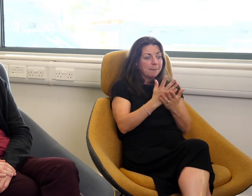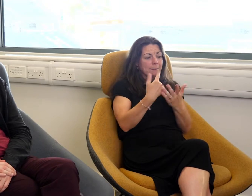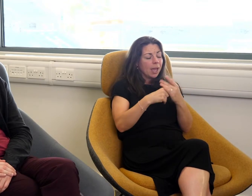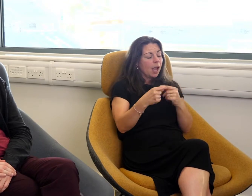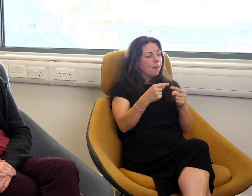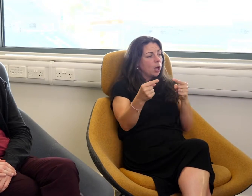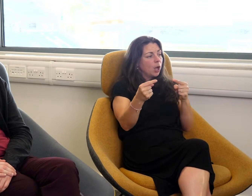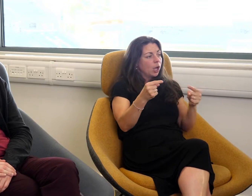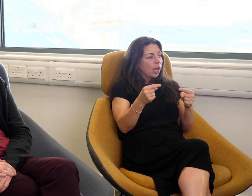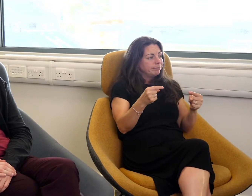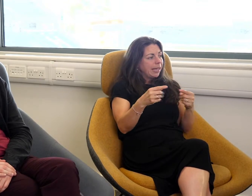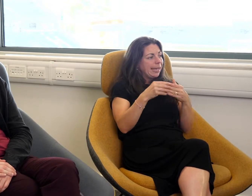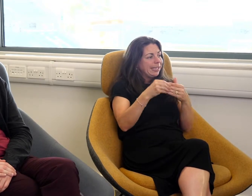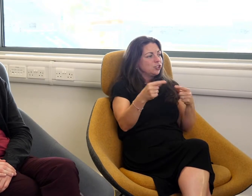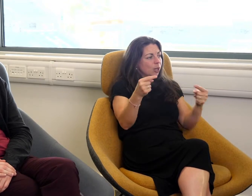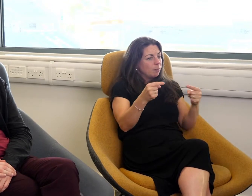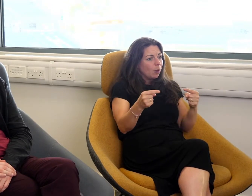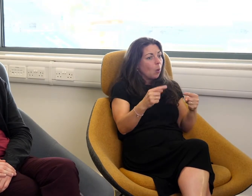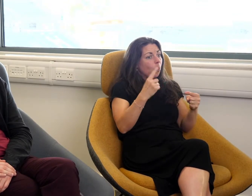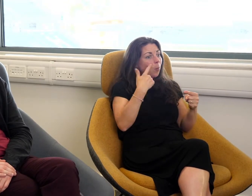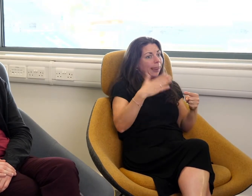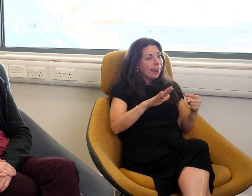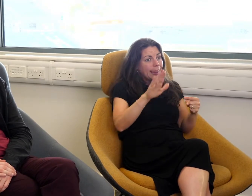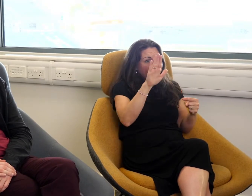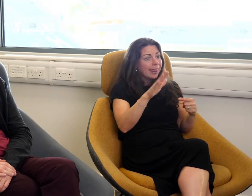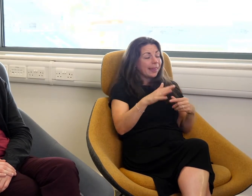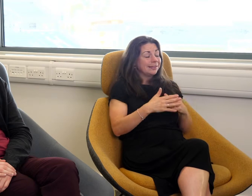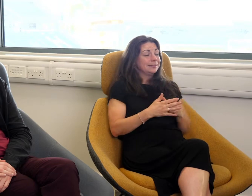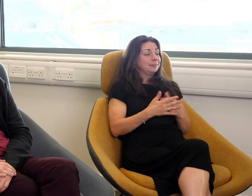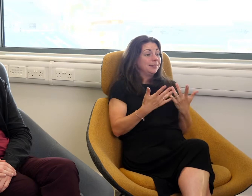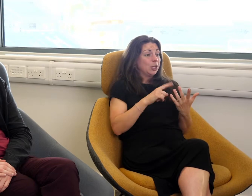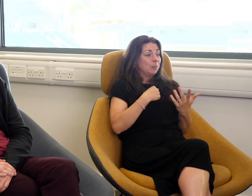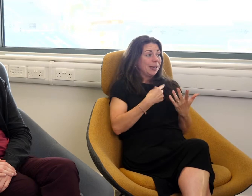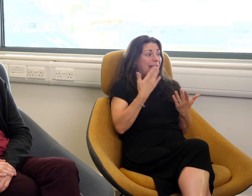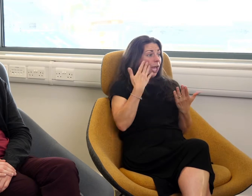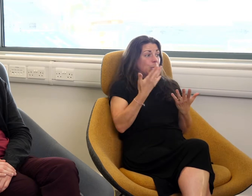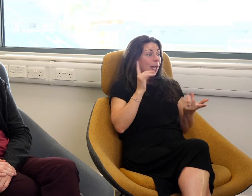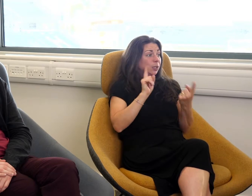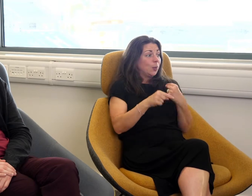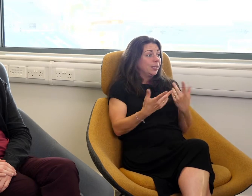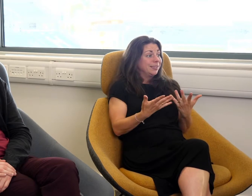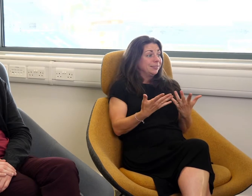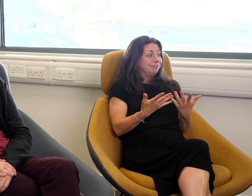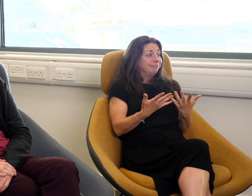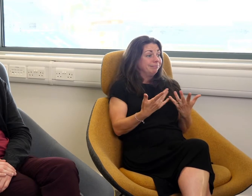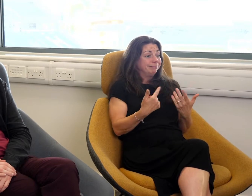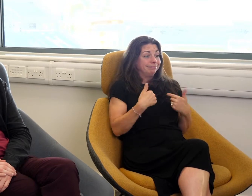know either. I'm as in the dark as other people are about it, and we'll have to wait and see, really, is the only solution.